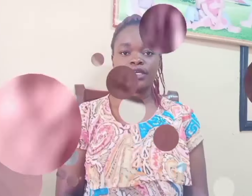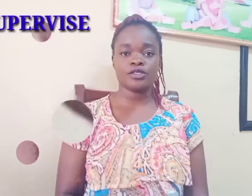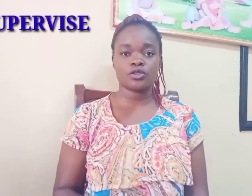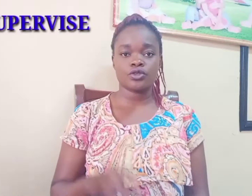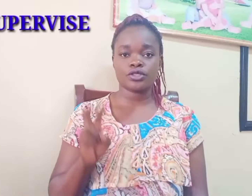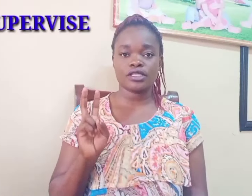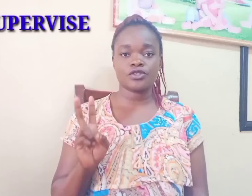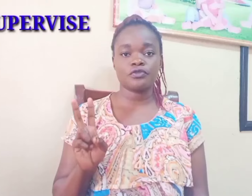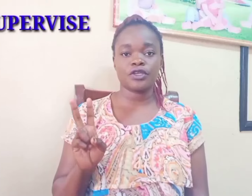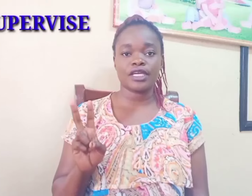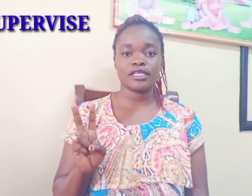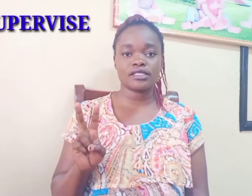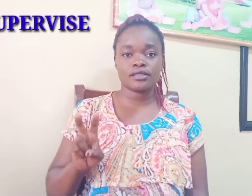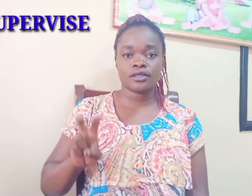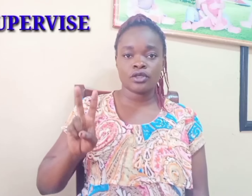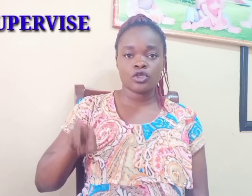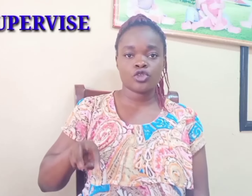Supervise, you use the two fingers.